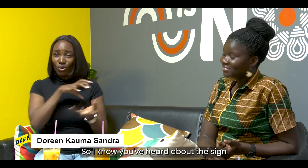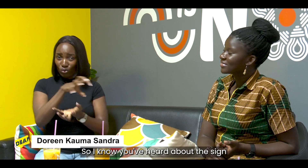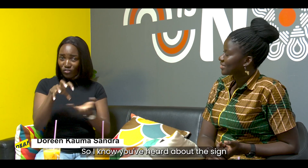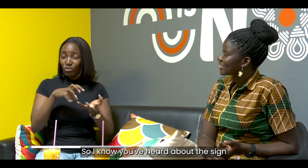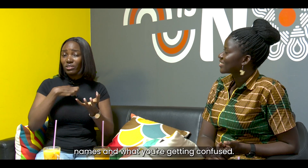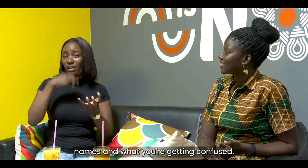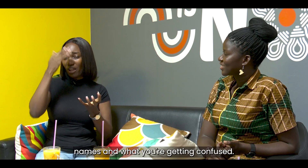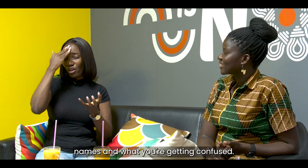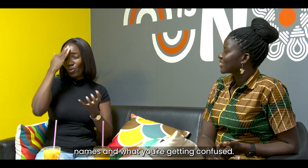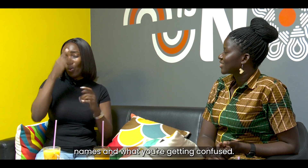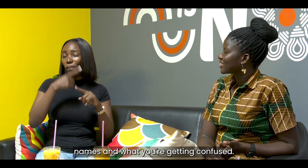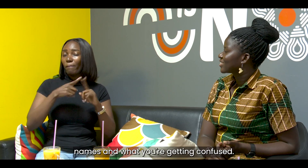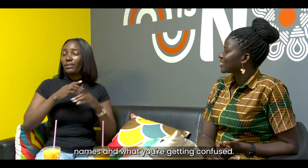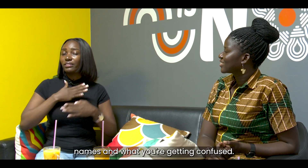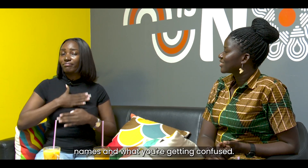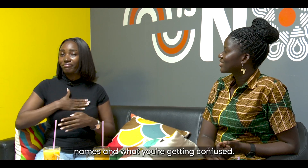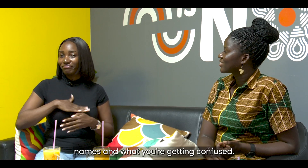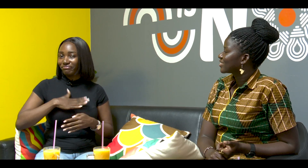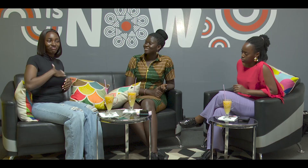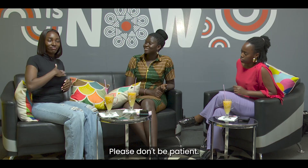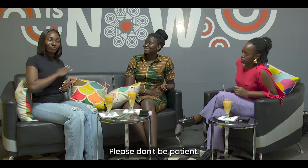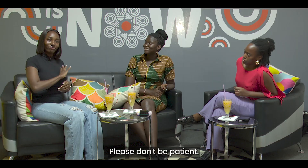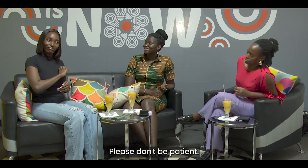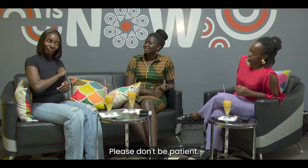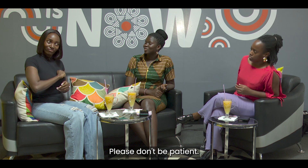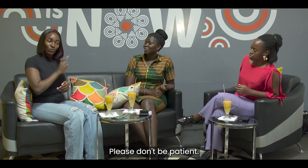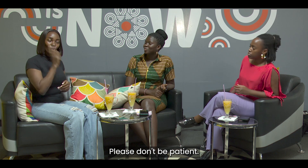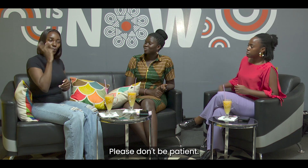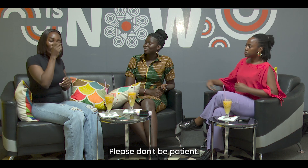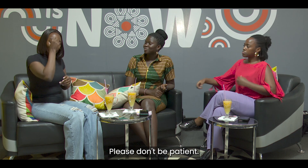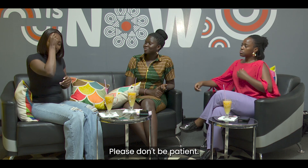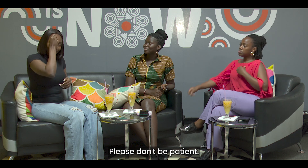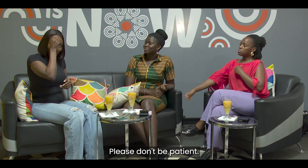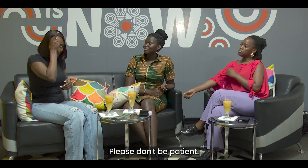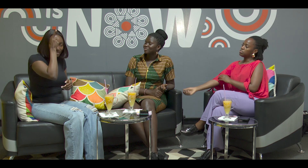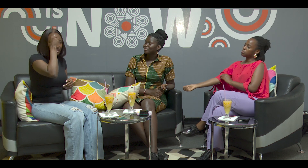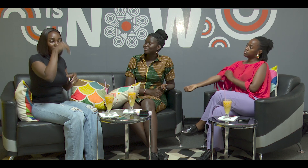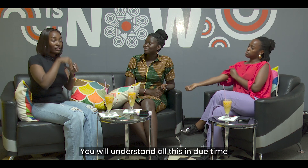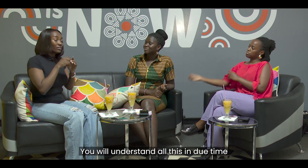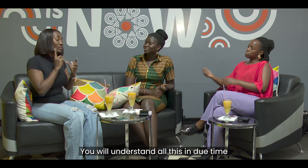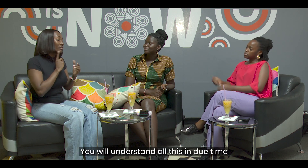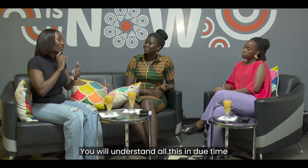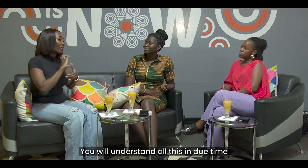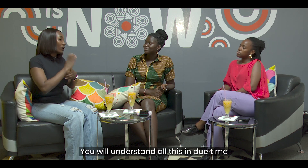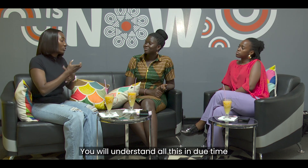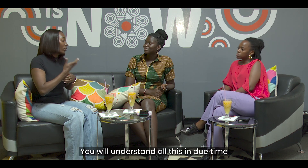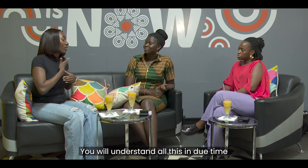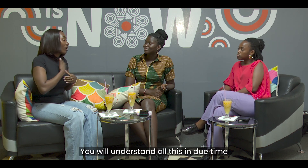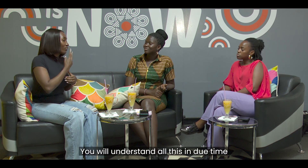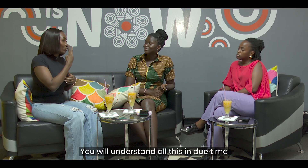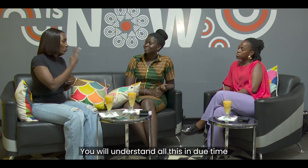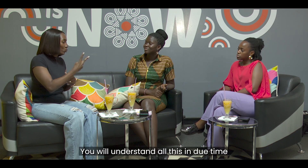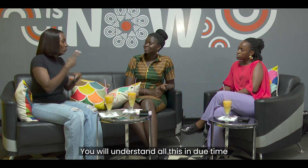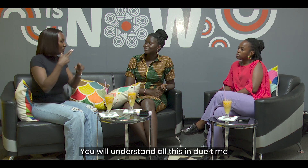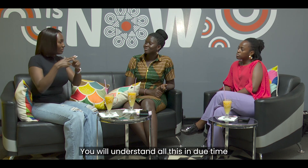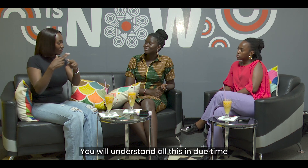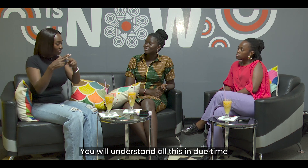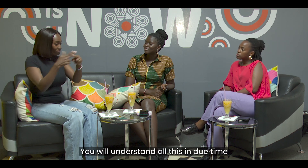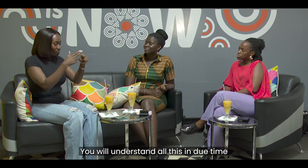sign names and what you're getting confused. Please don't. Be patient. You will understand all this in due time,